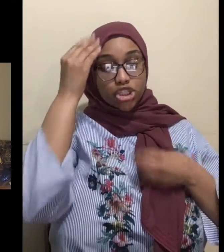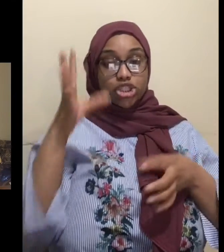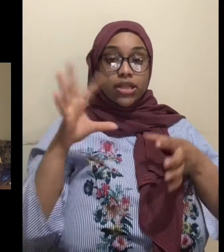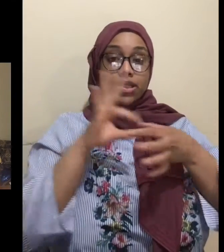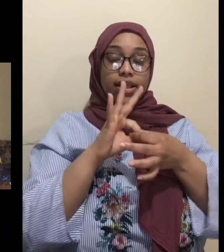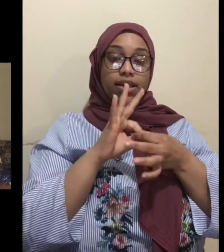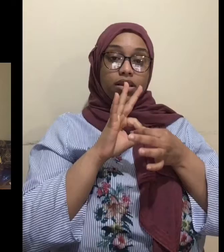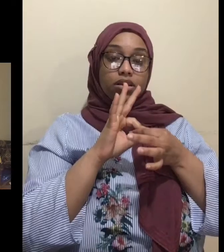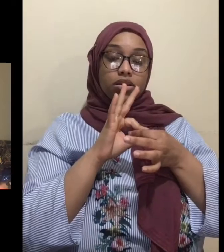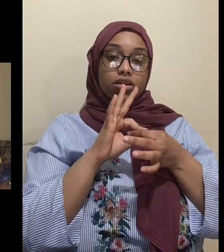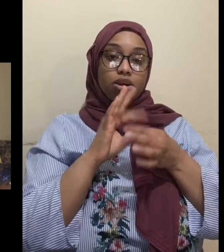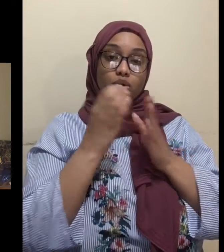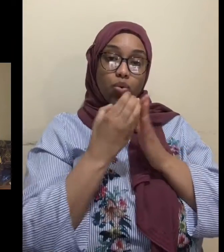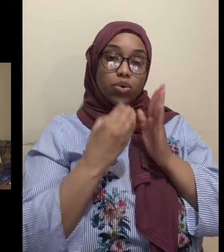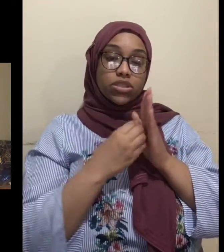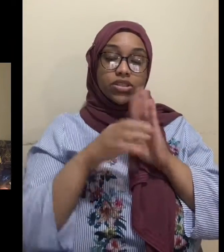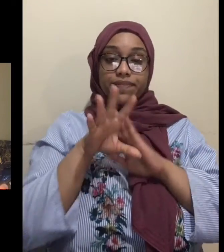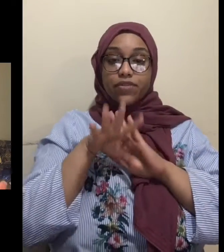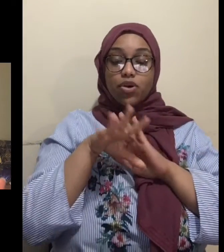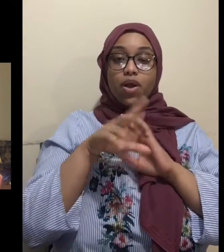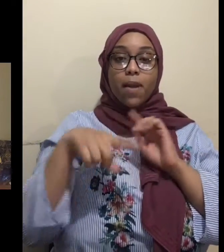a 501c3,